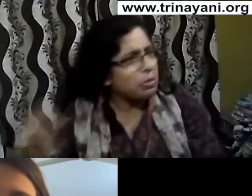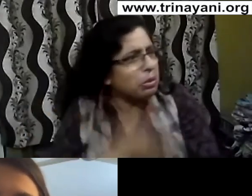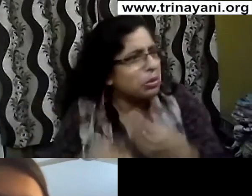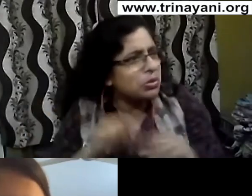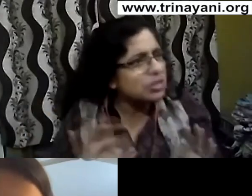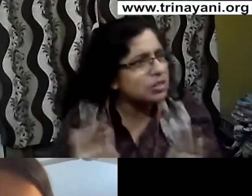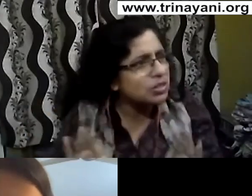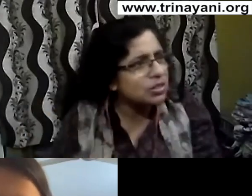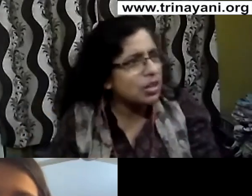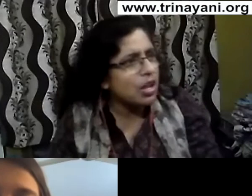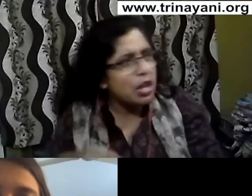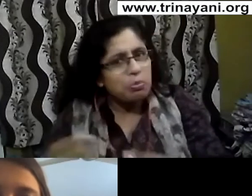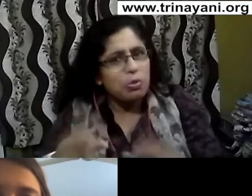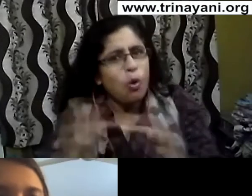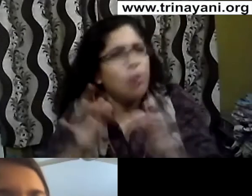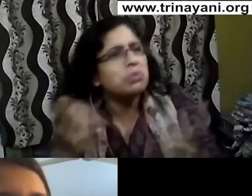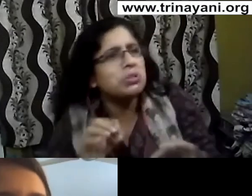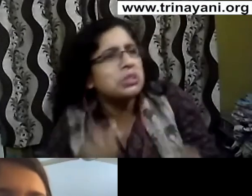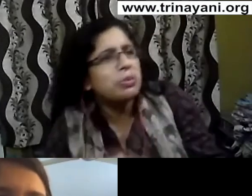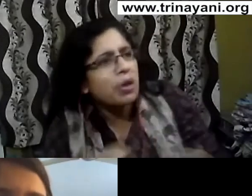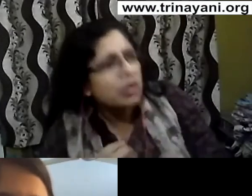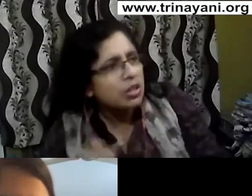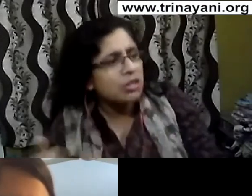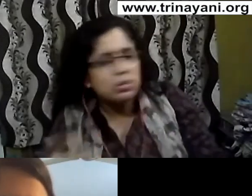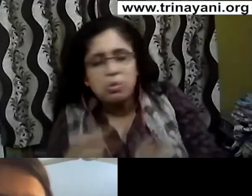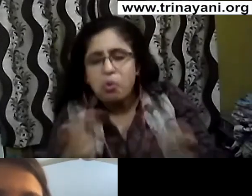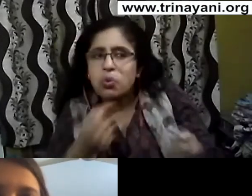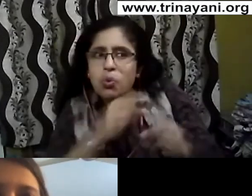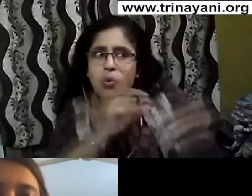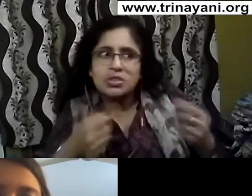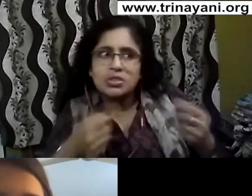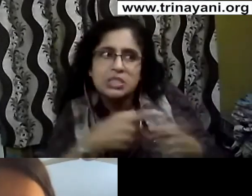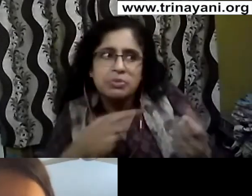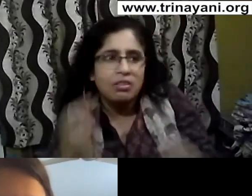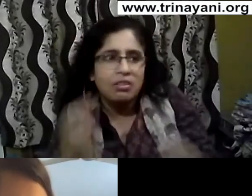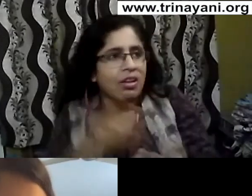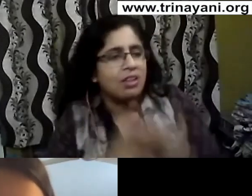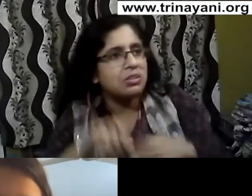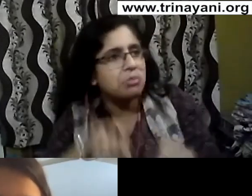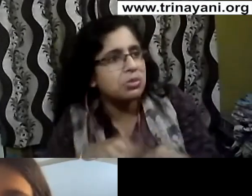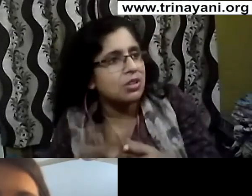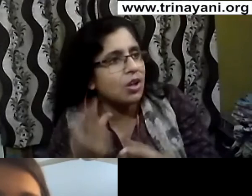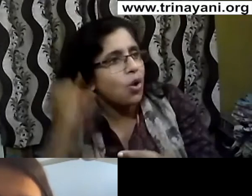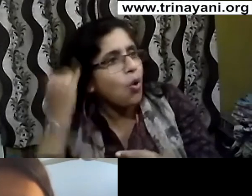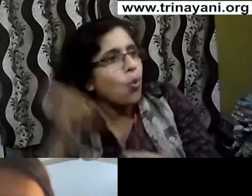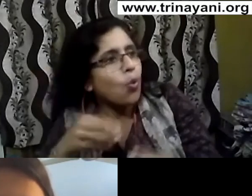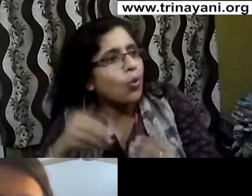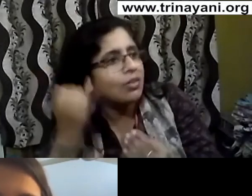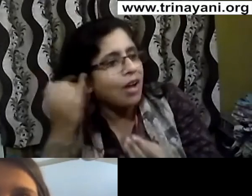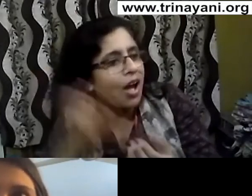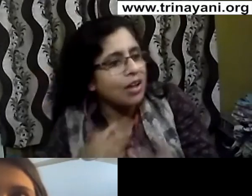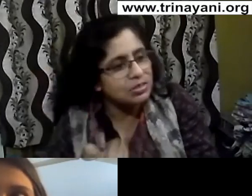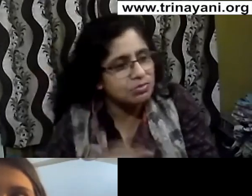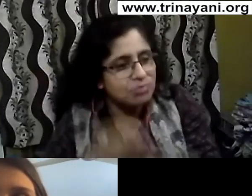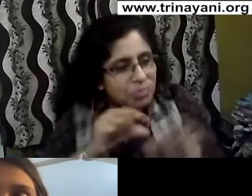making purchases online or are not consuming your content and giving you those extra views or likes or whatever.